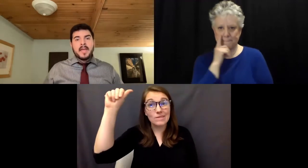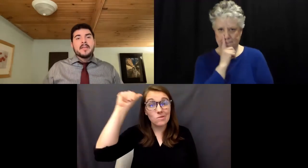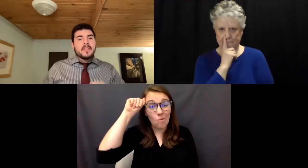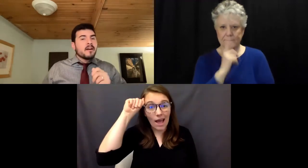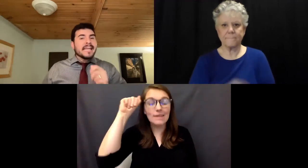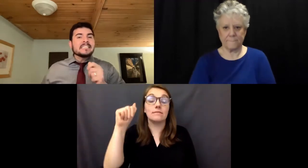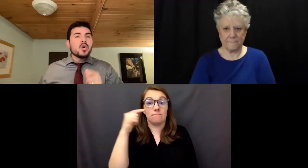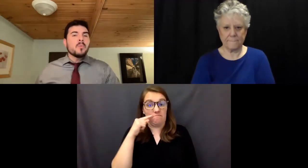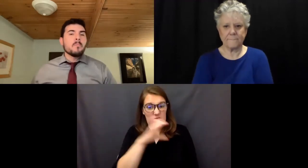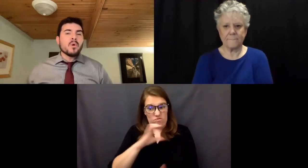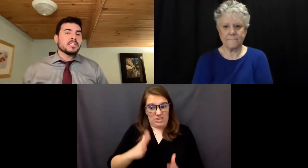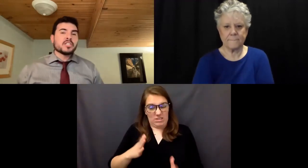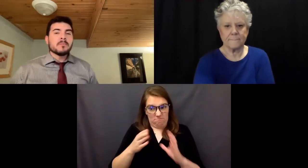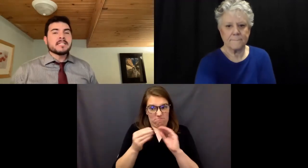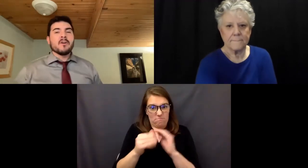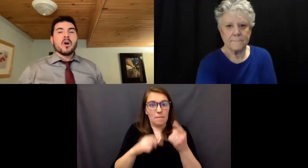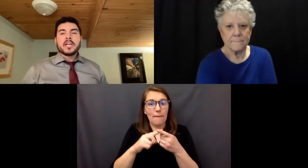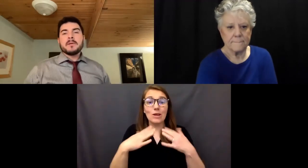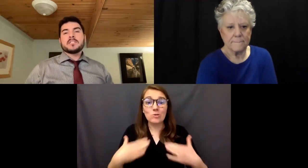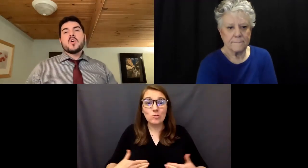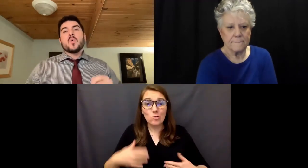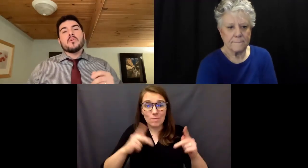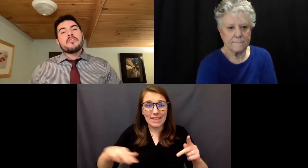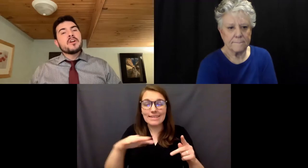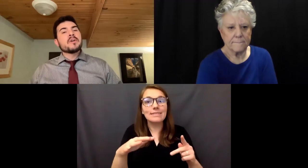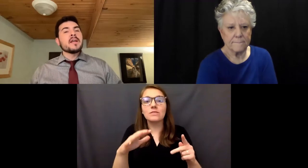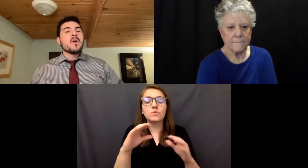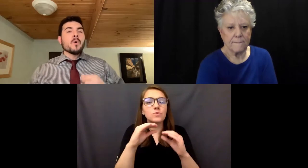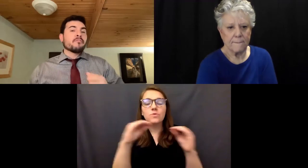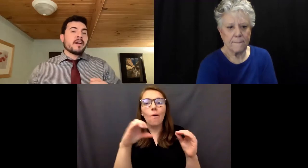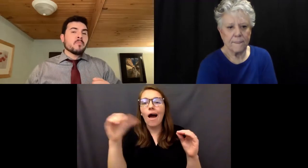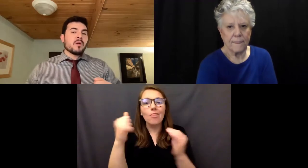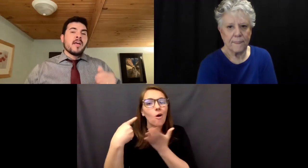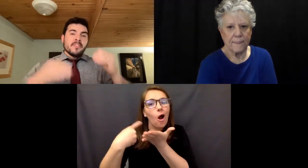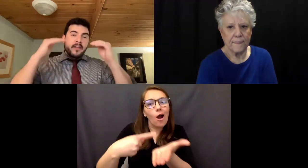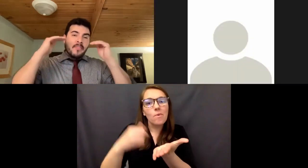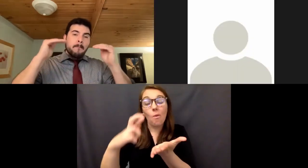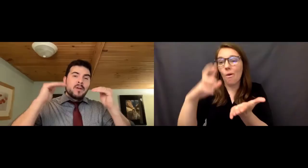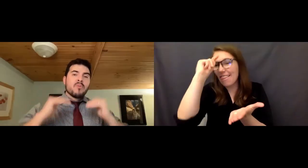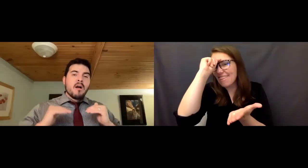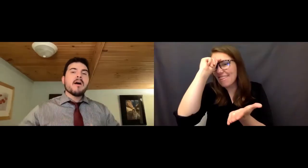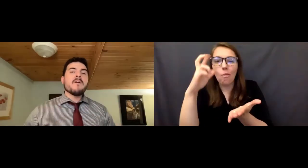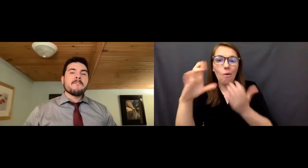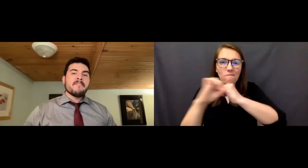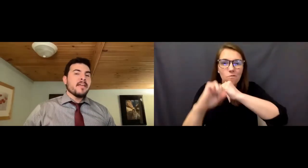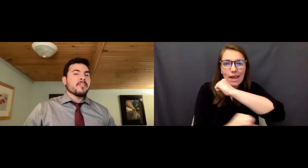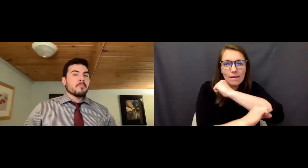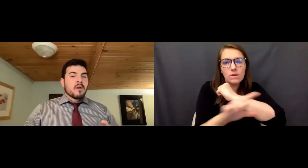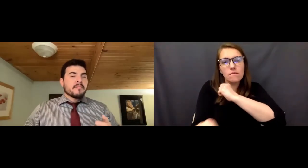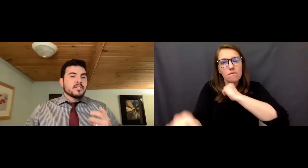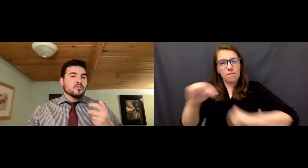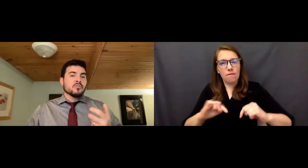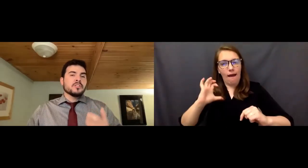human being, there is no more determinative argument or theory or framework than the bedrock of our faith